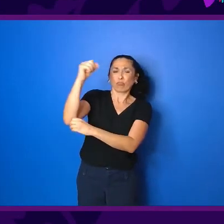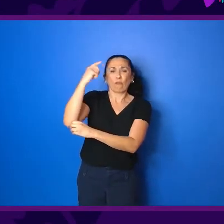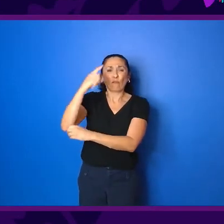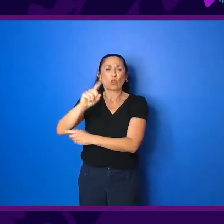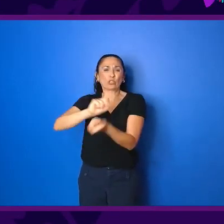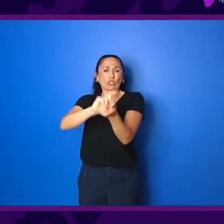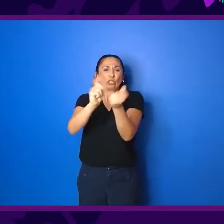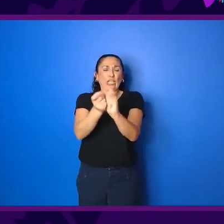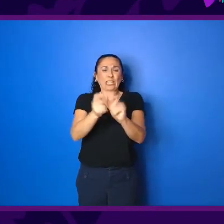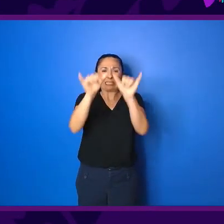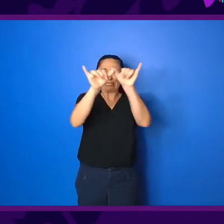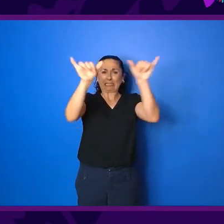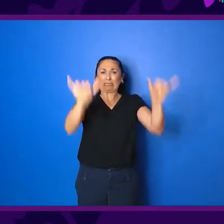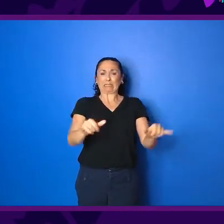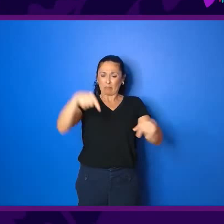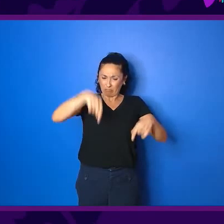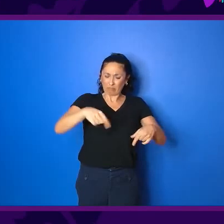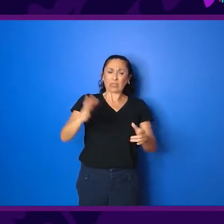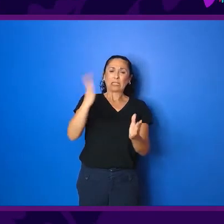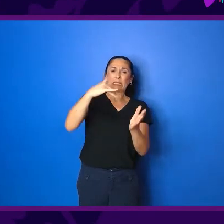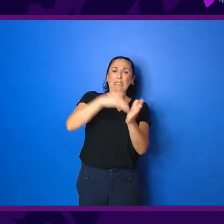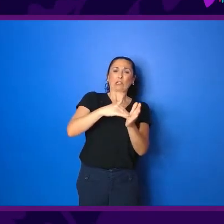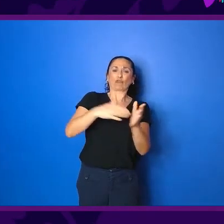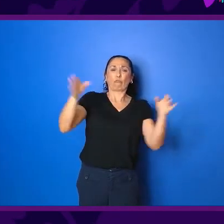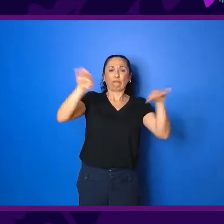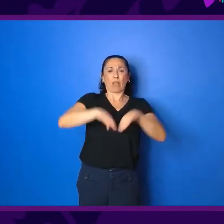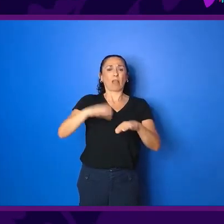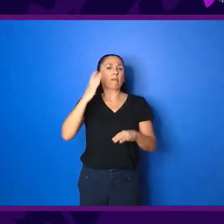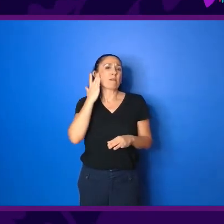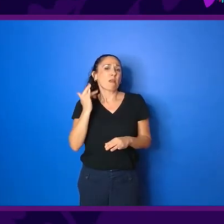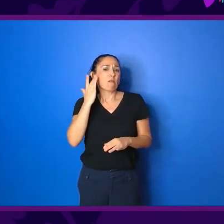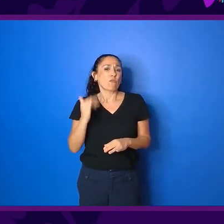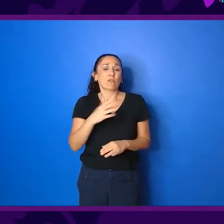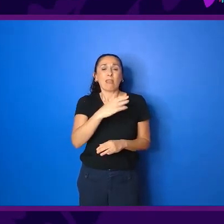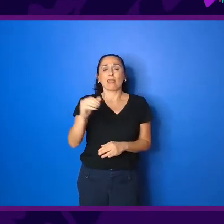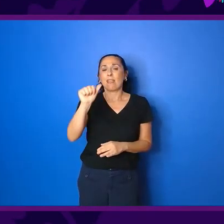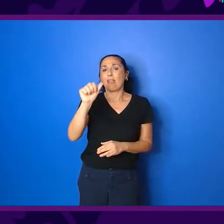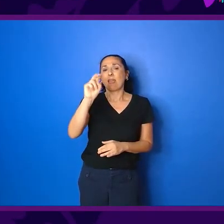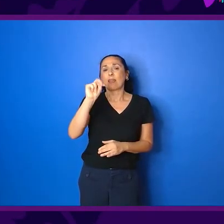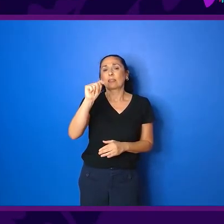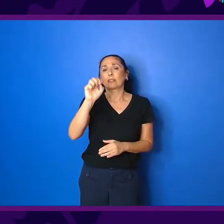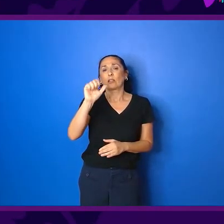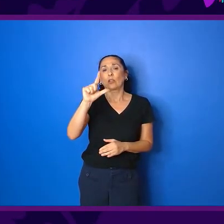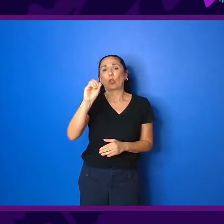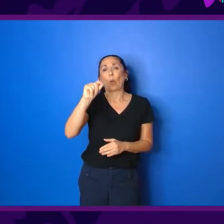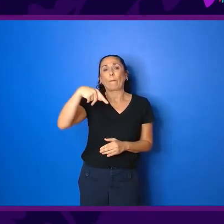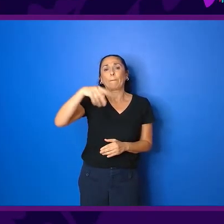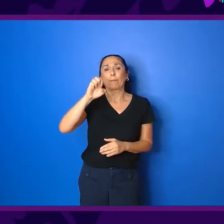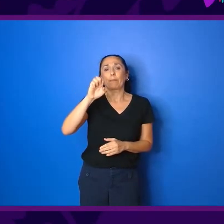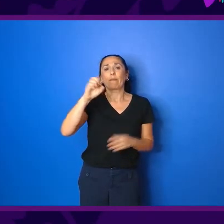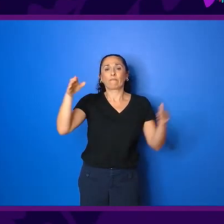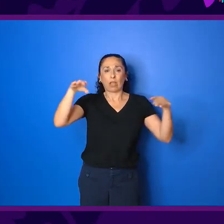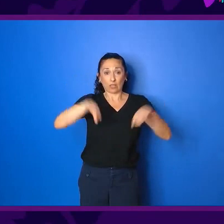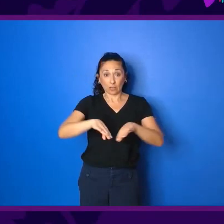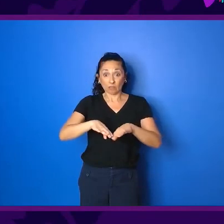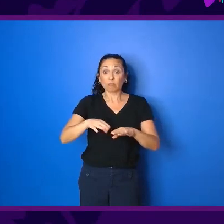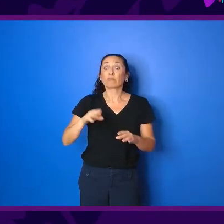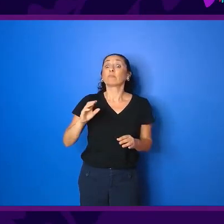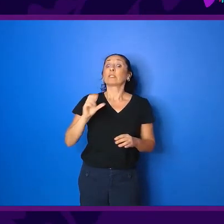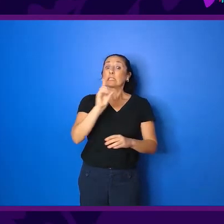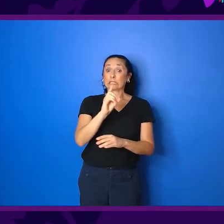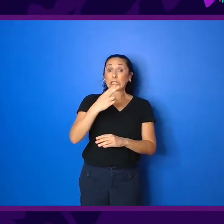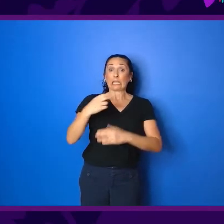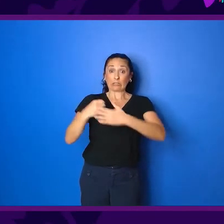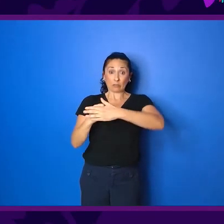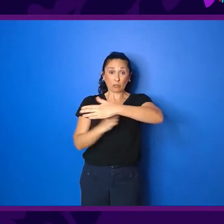in California's Central Valley and the Antelope Valley. The Dolores Huerta Foundation has created a leadership pipeline